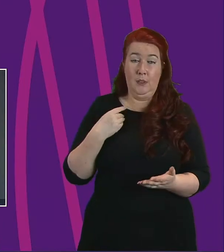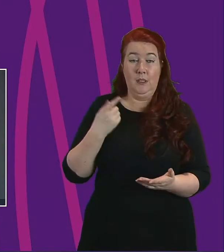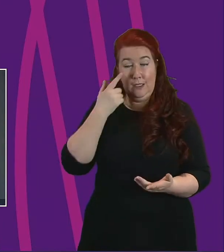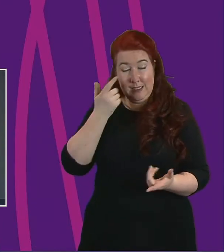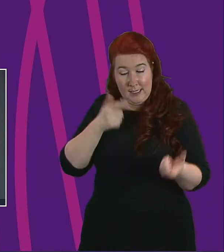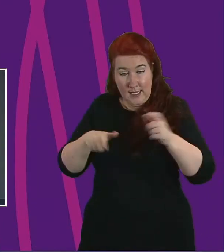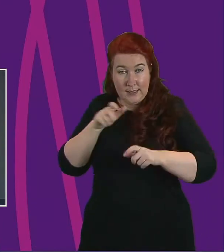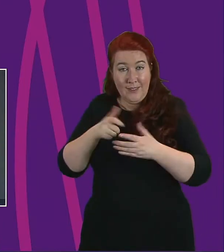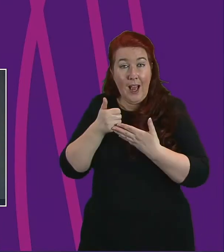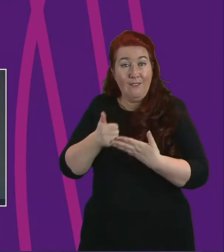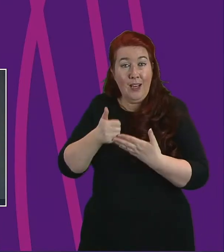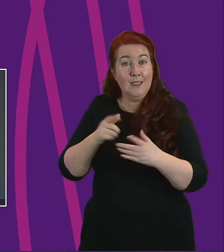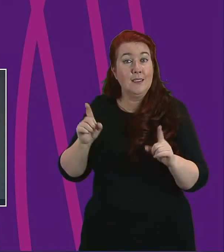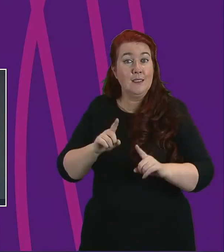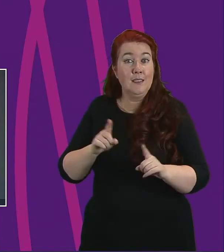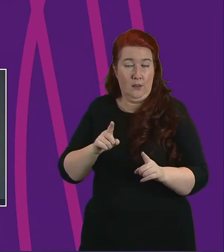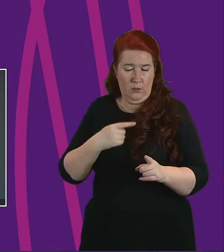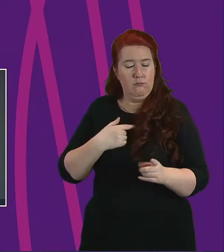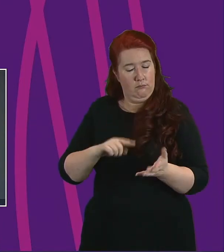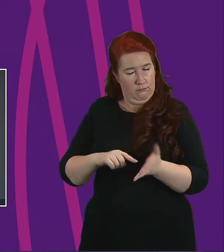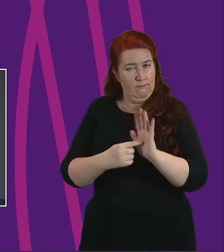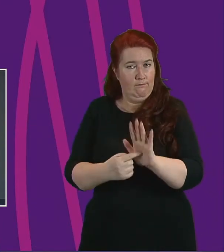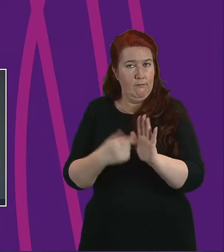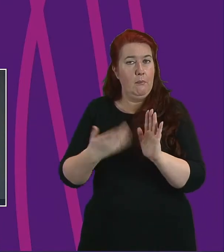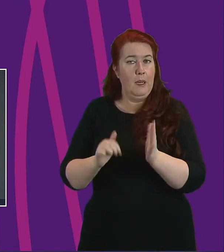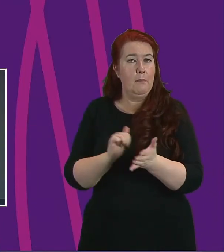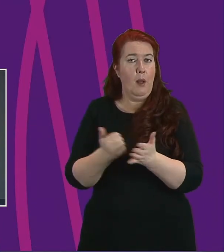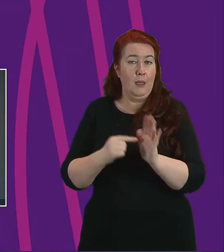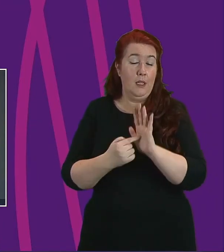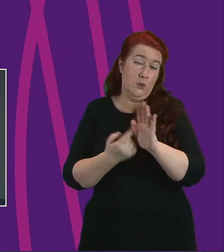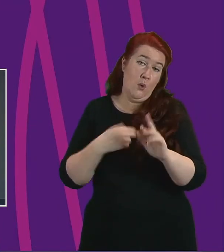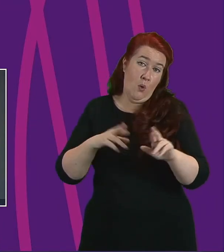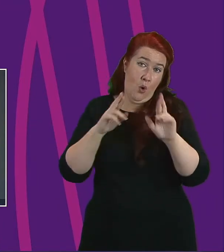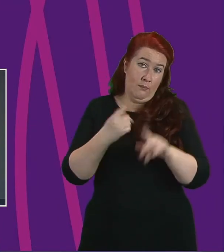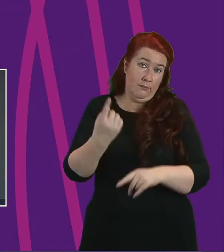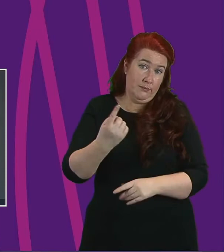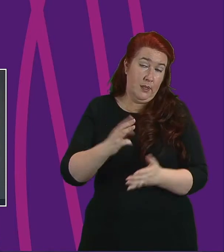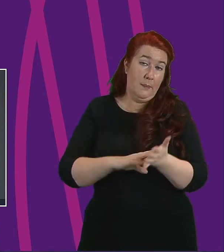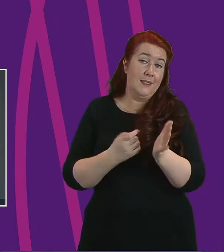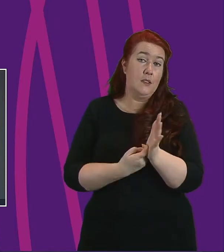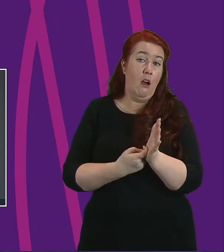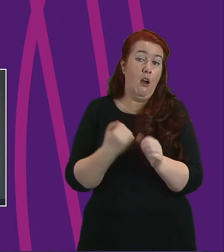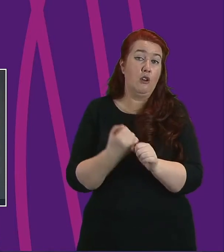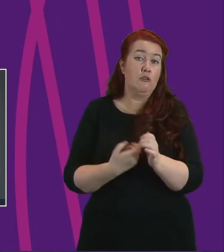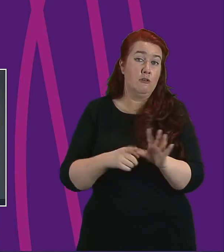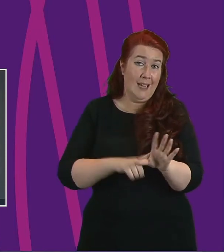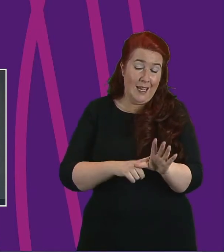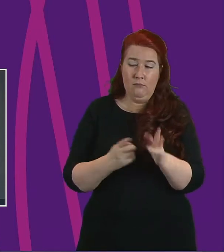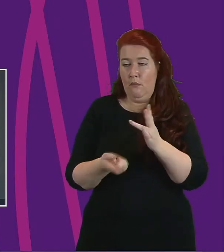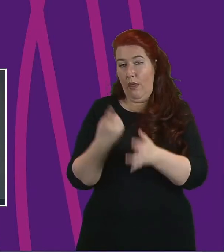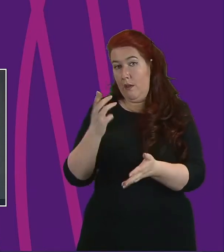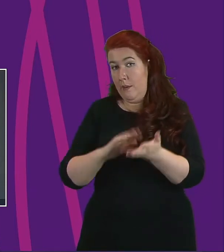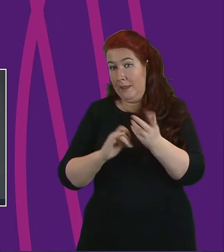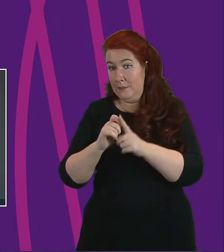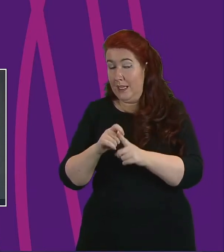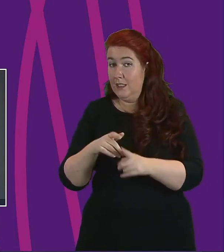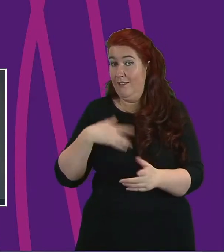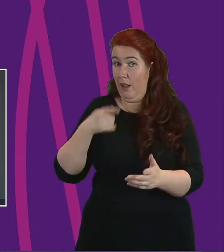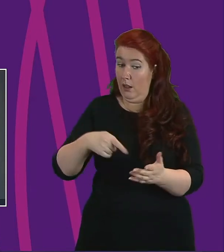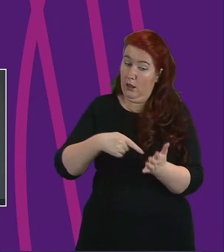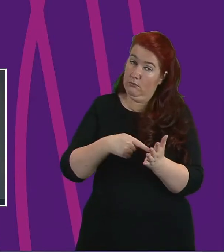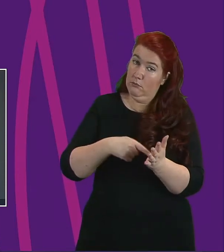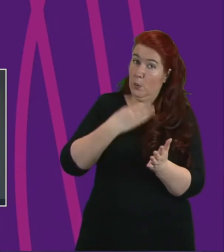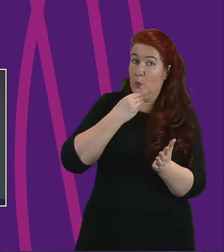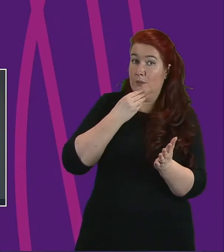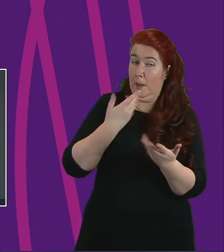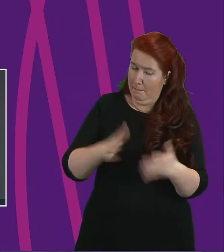hope that Mr. Gray and parliamentary colleagues find that of assistance. I am committed to